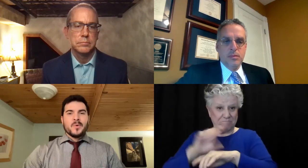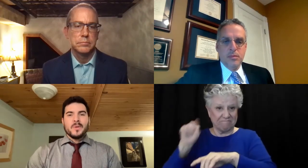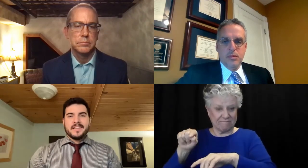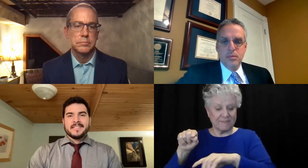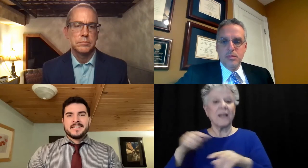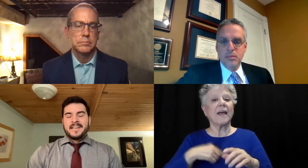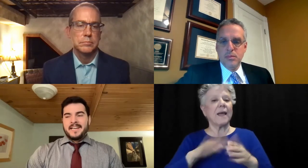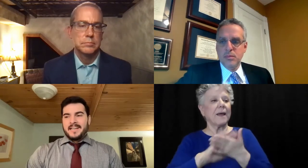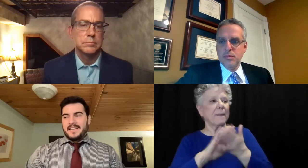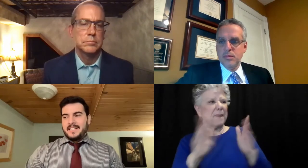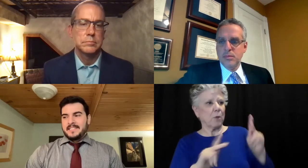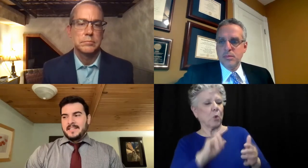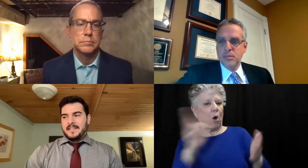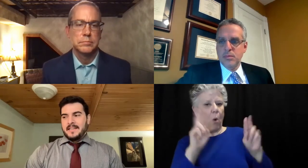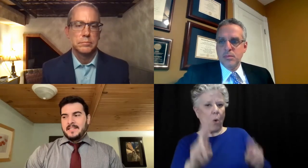Saintliness, holiness